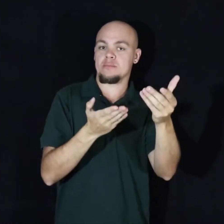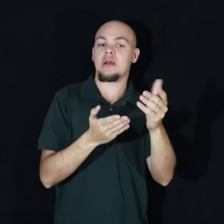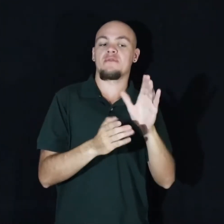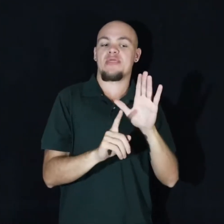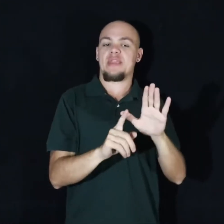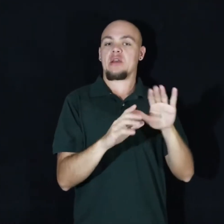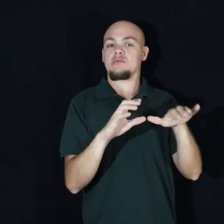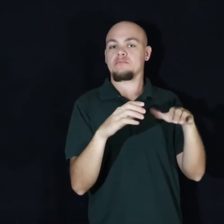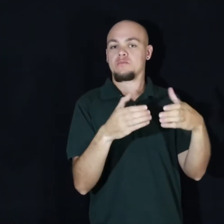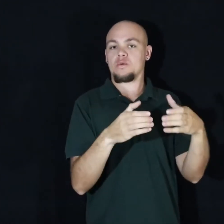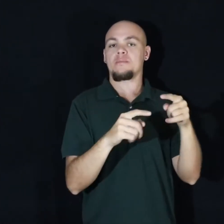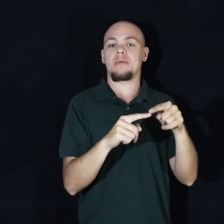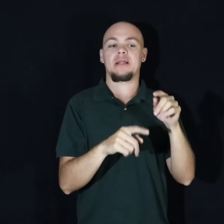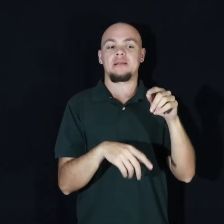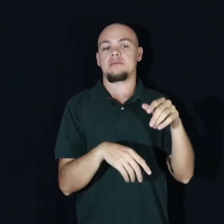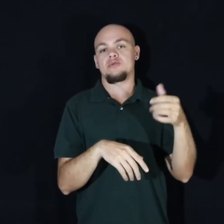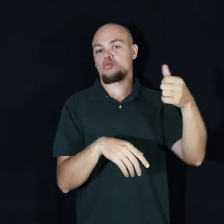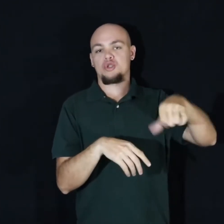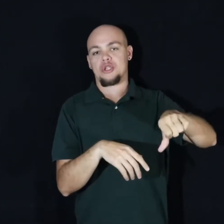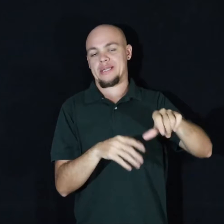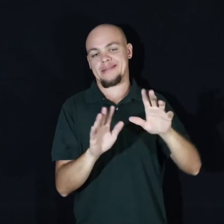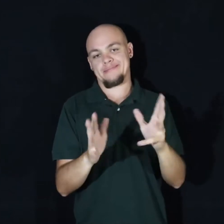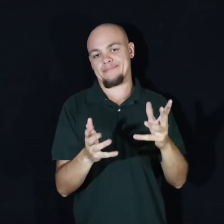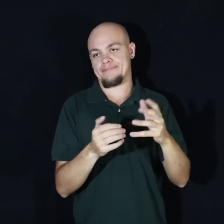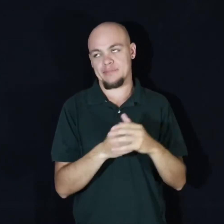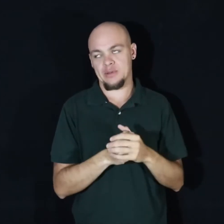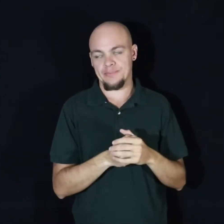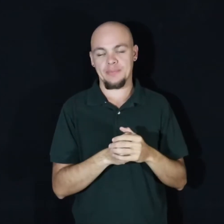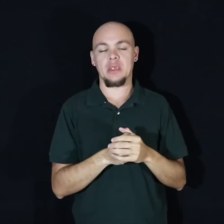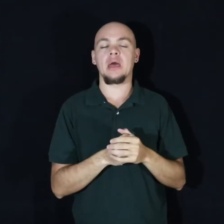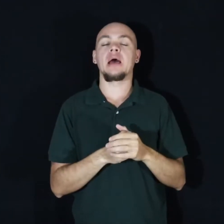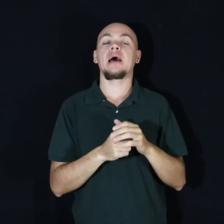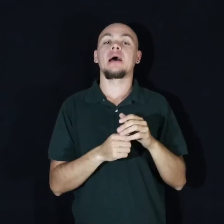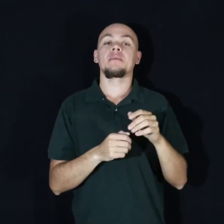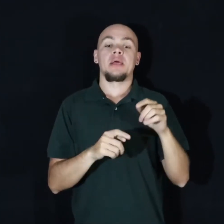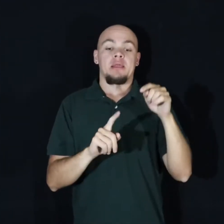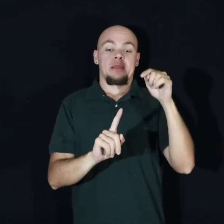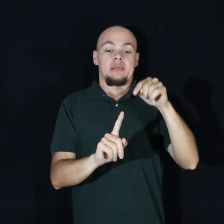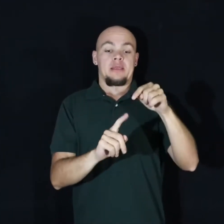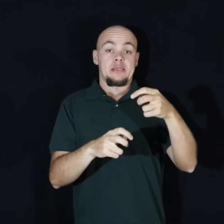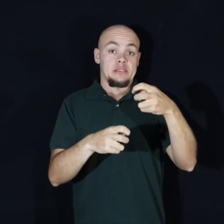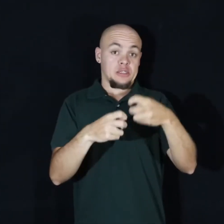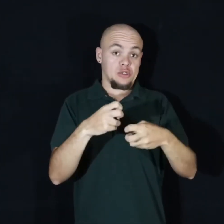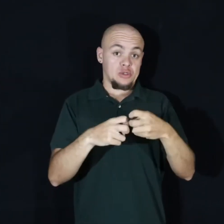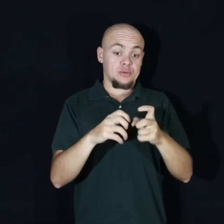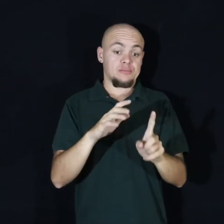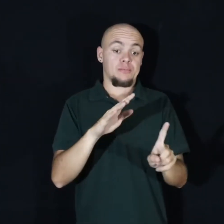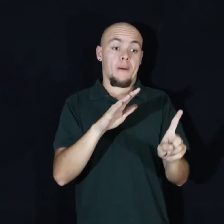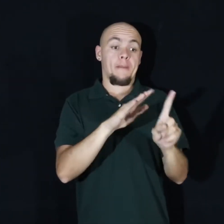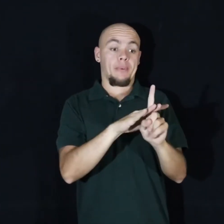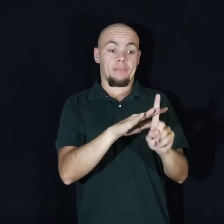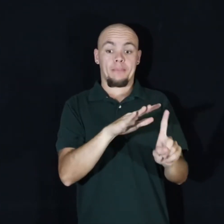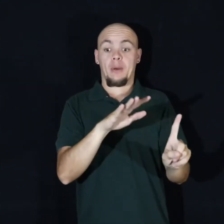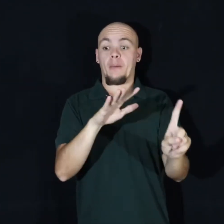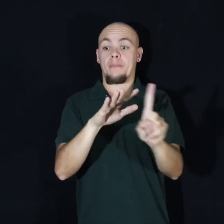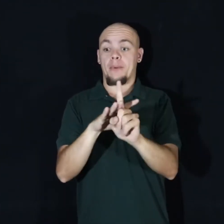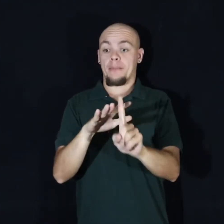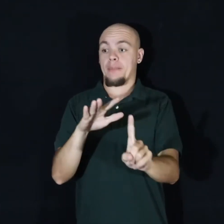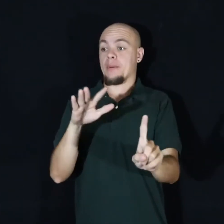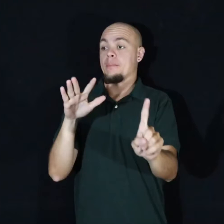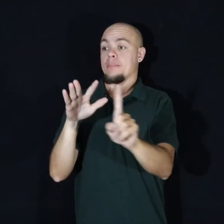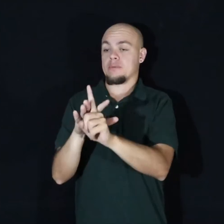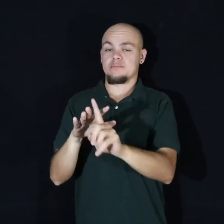up for their denomination, but yet it was voted down. But again, this is an issue that